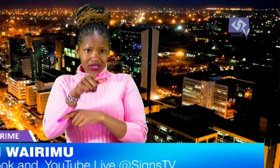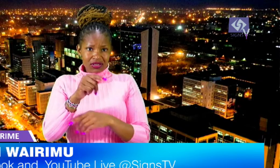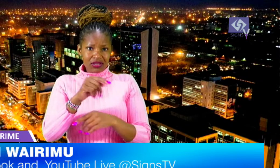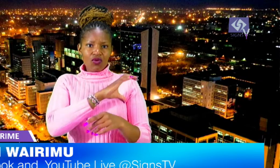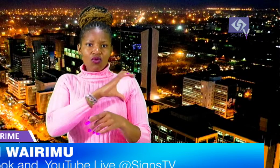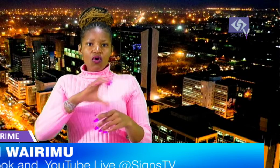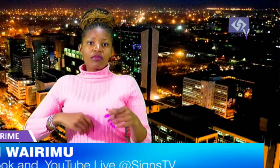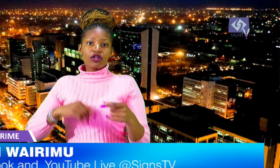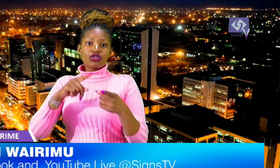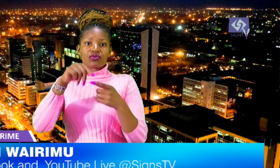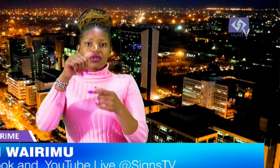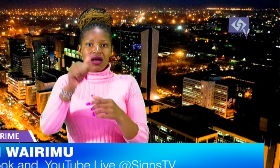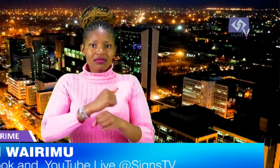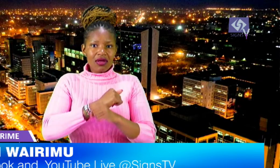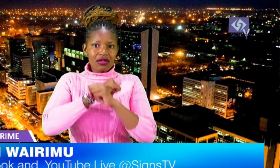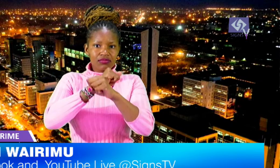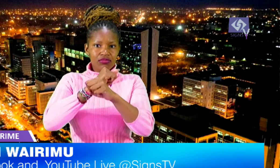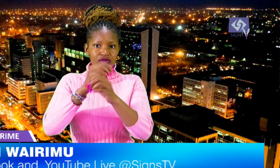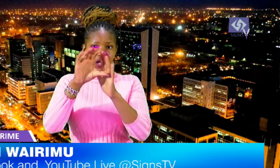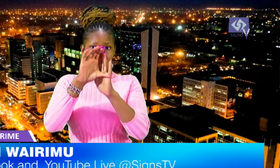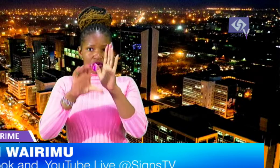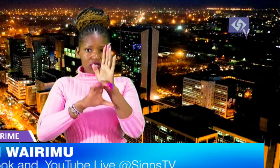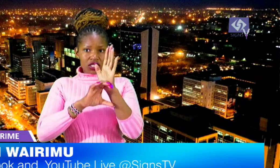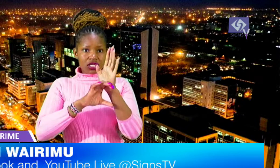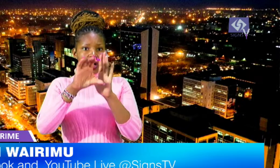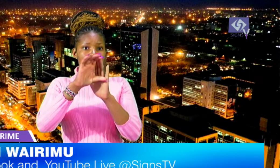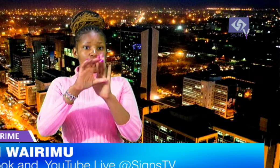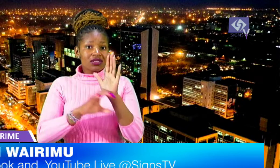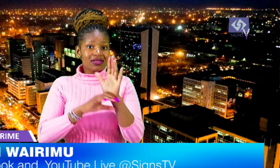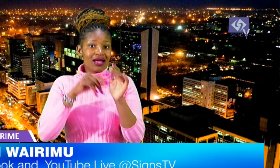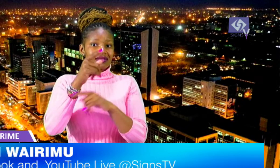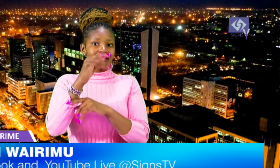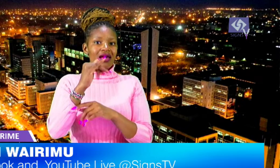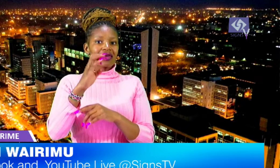expedient adoption of the ensued report.